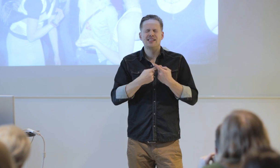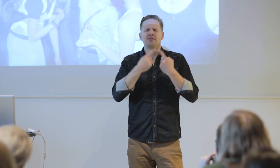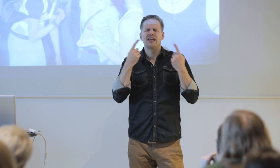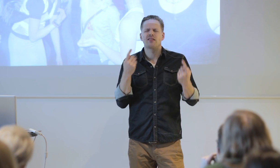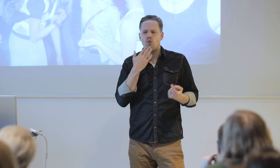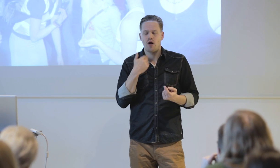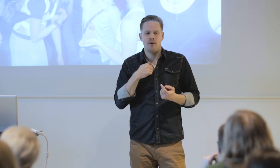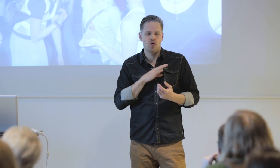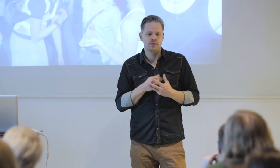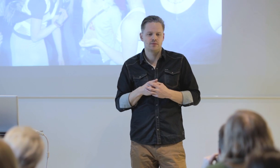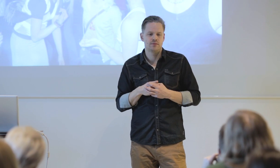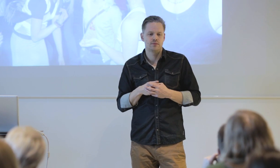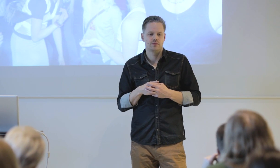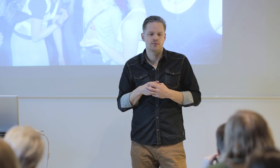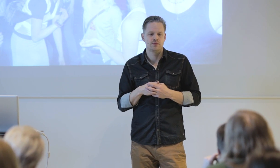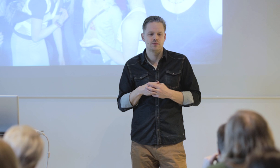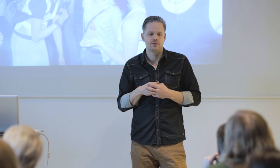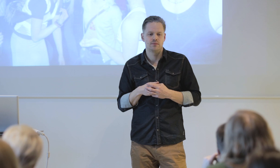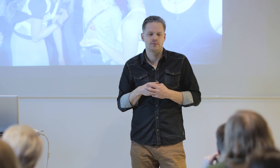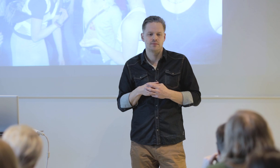I realized for the first time, I really realized who am I.